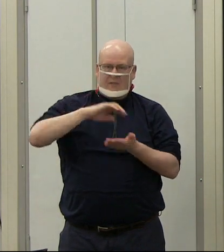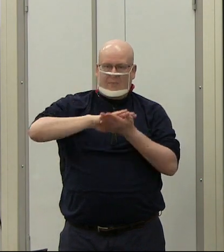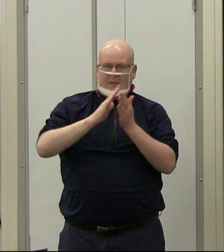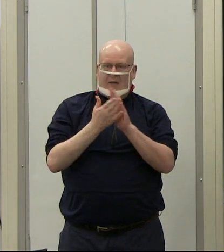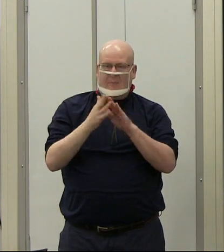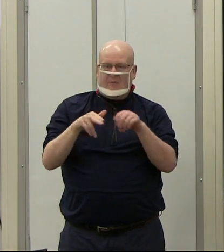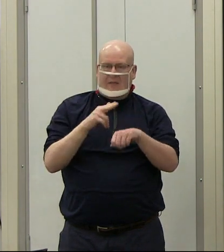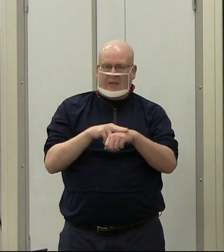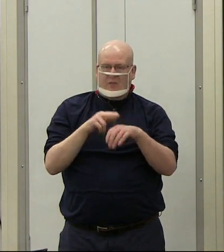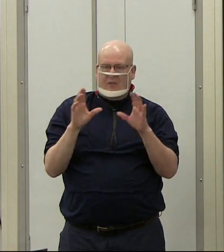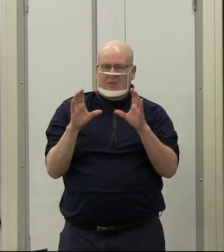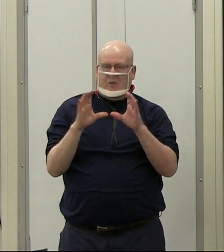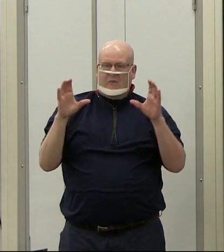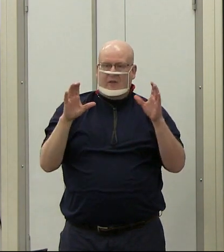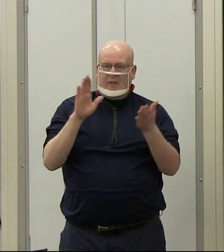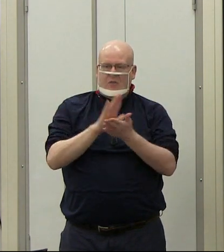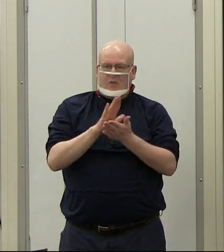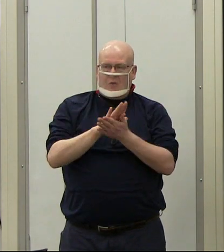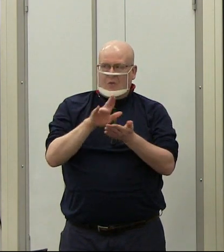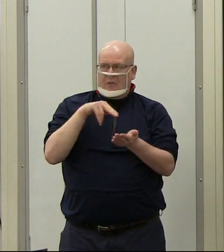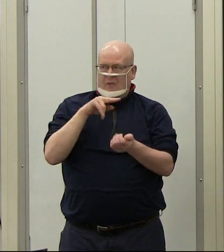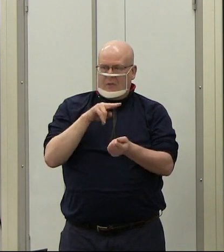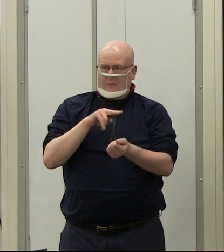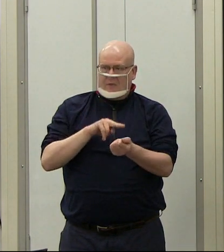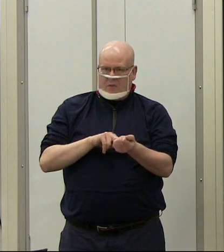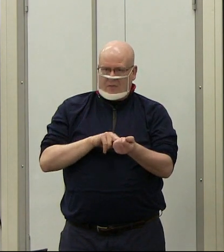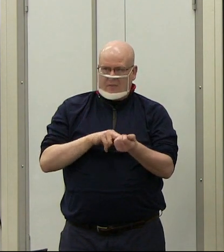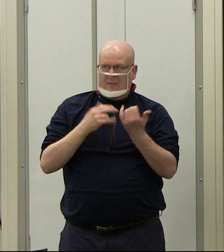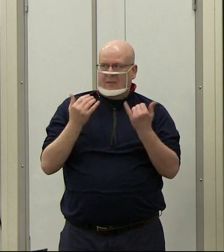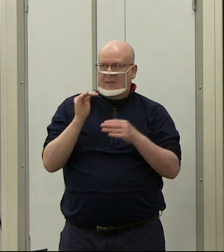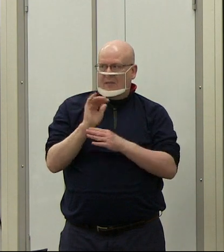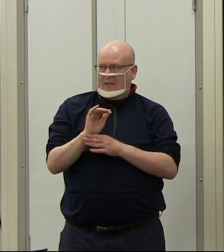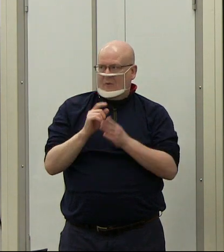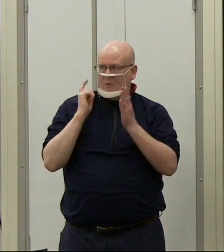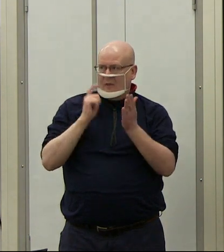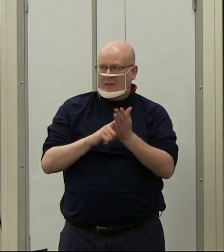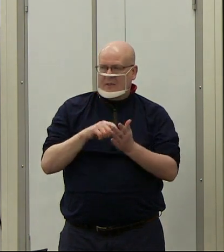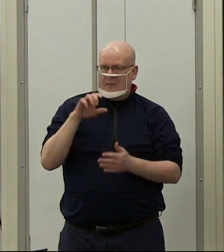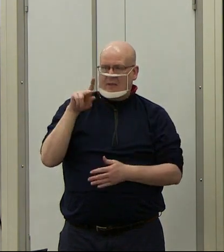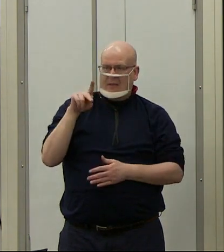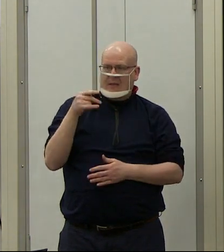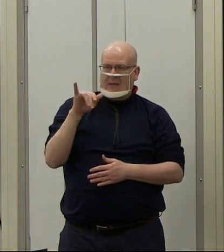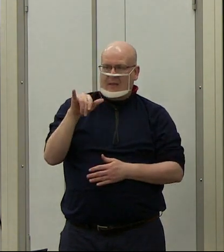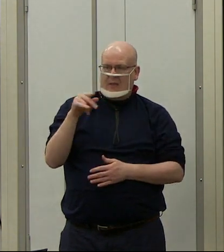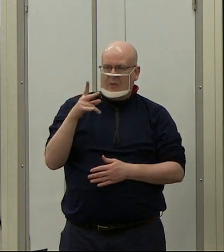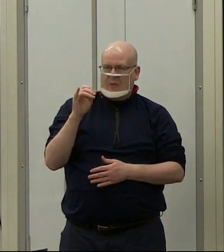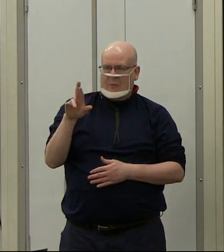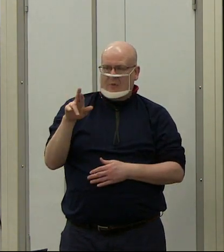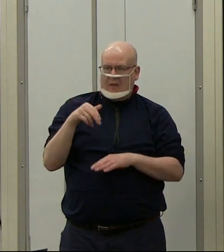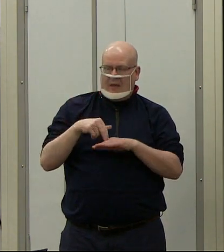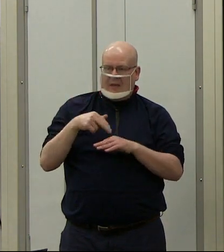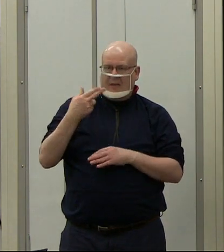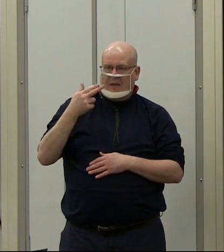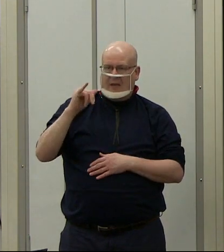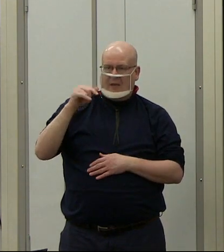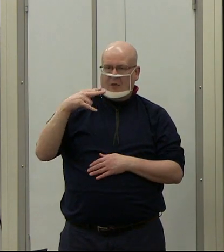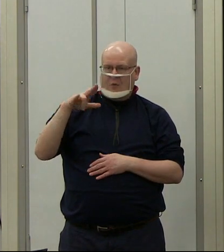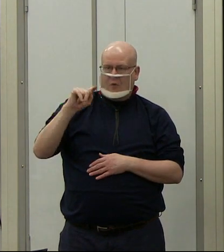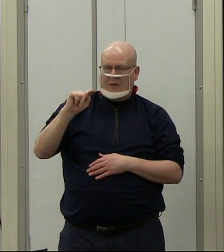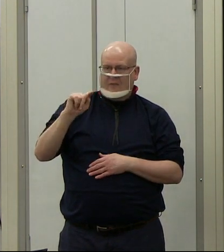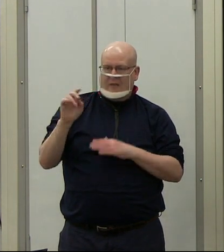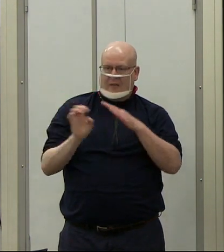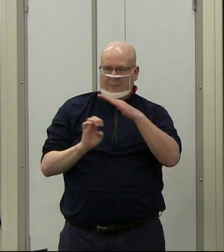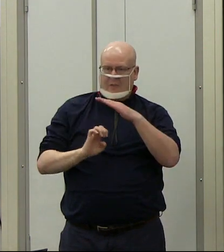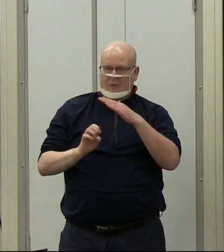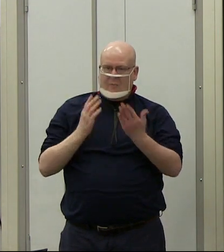nationally certified school nurses. Tonight, I'm pleased to recognize Kathy Hubert, school nurse at Highcroft Elementary. You